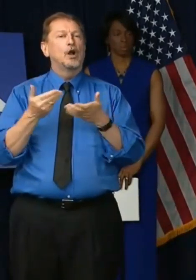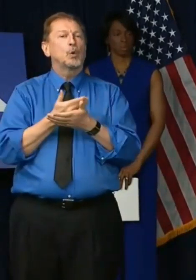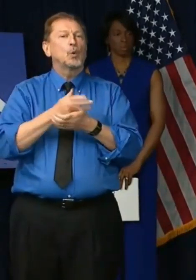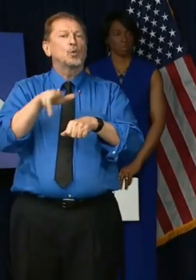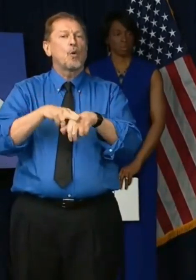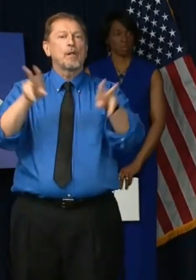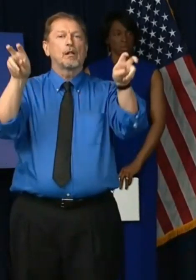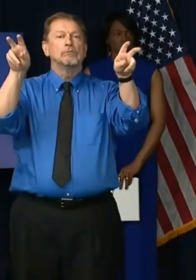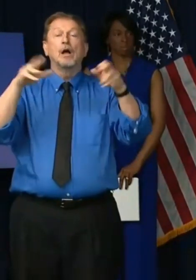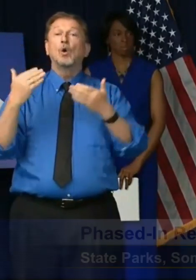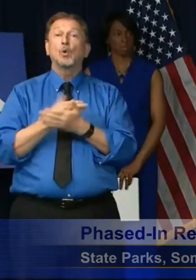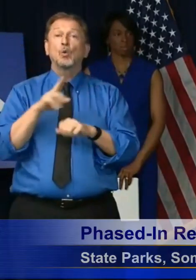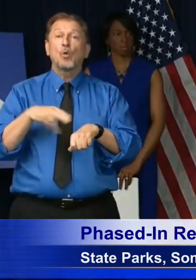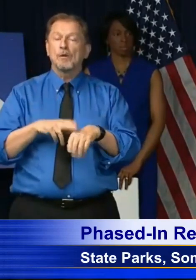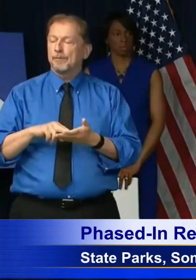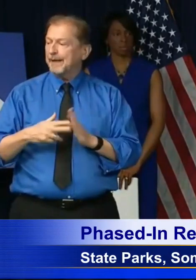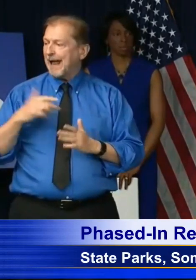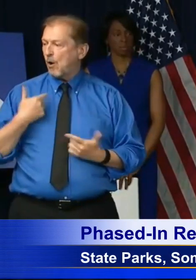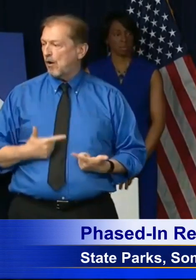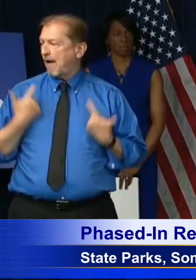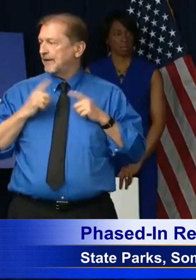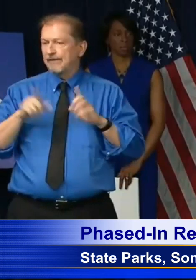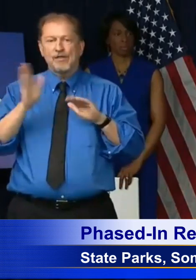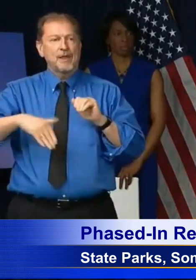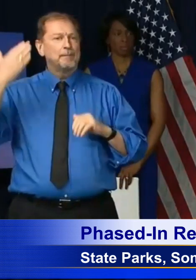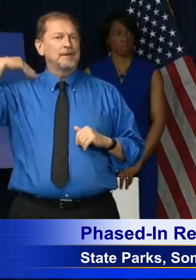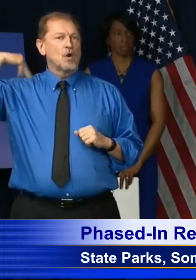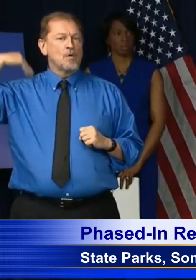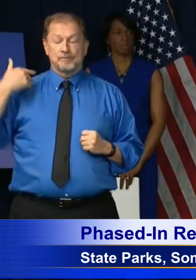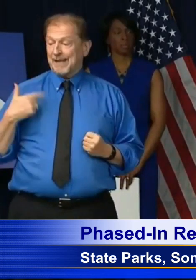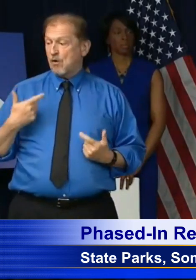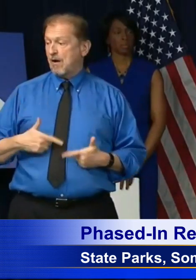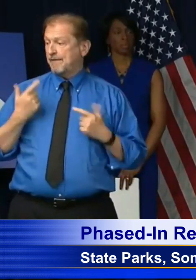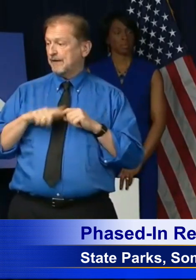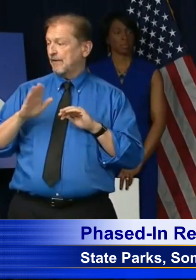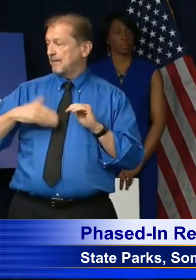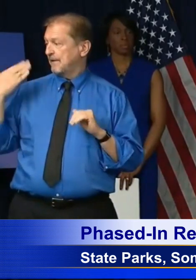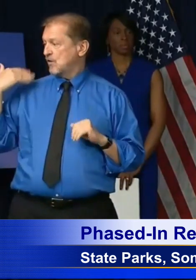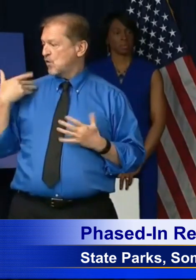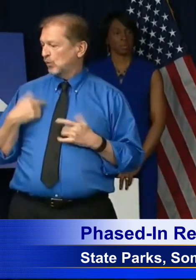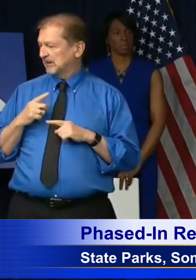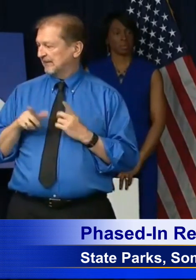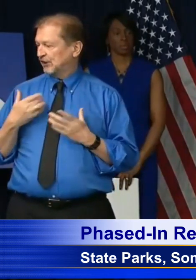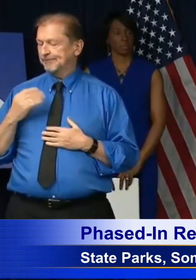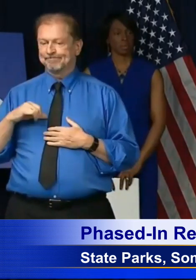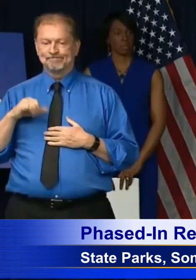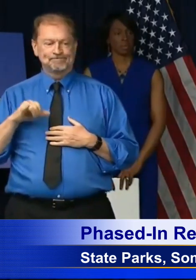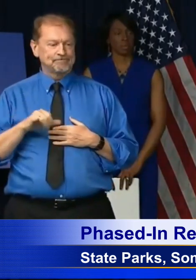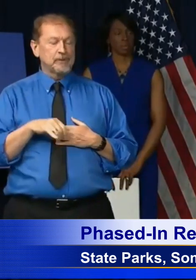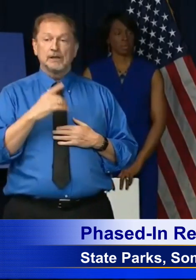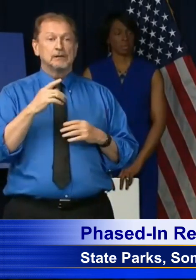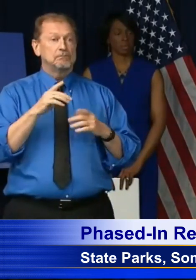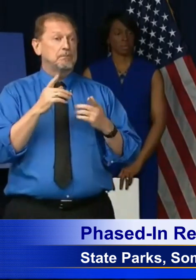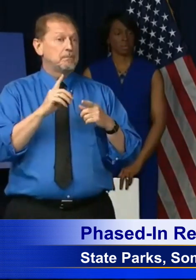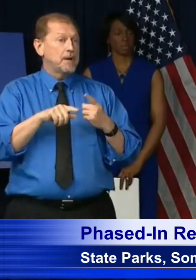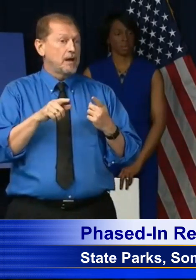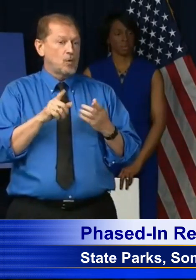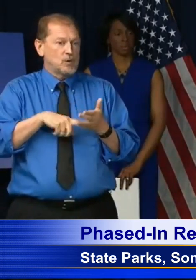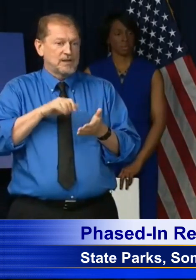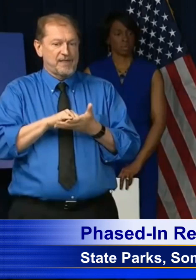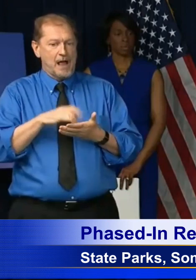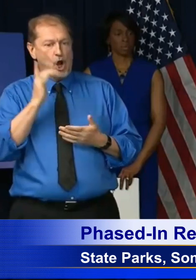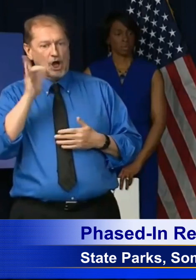normal, is something that we're going to have to figure out as we go, because the researchers honestly are still figuring it out too.